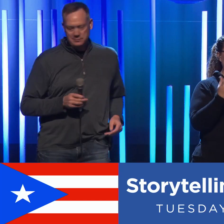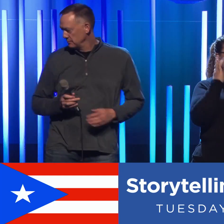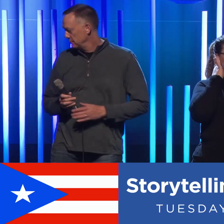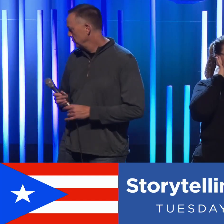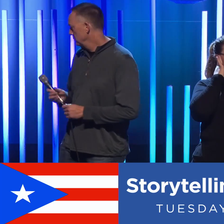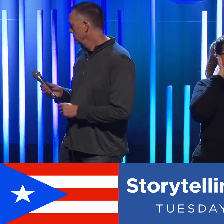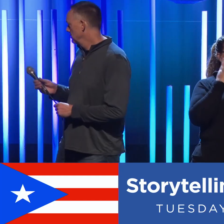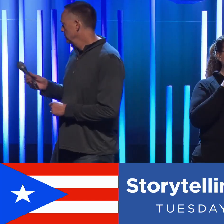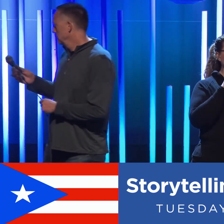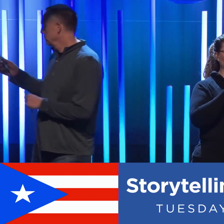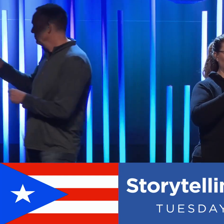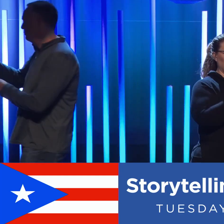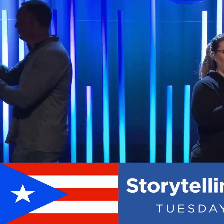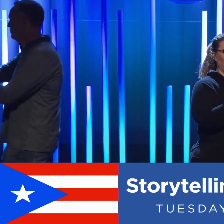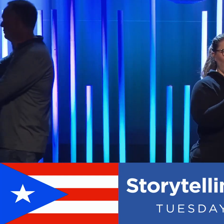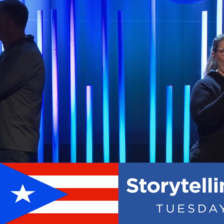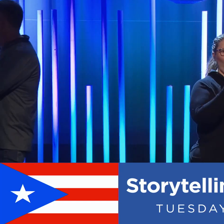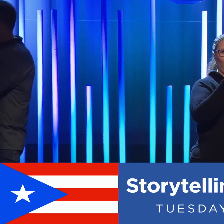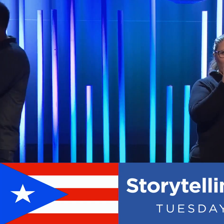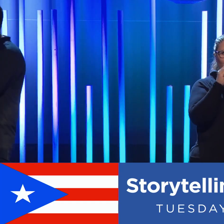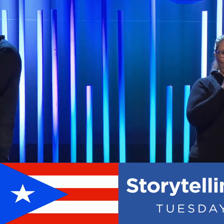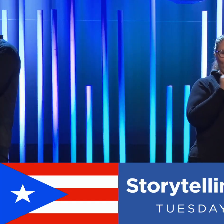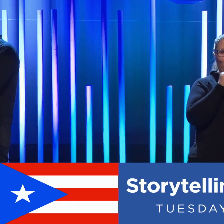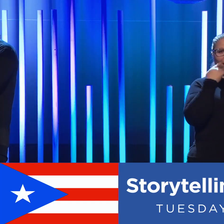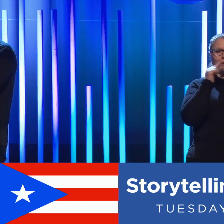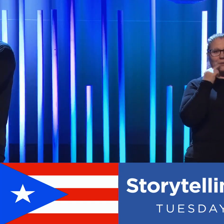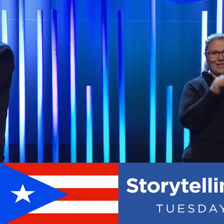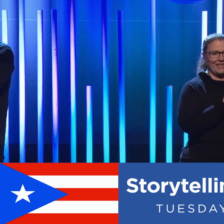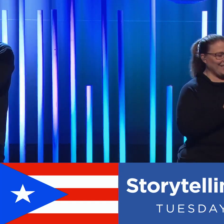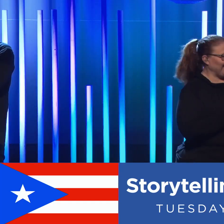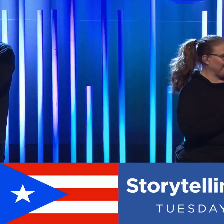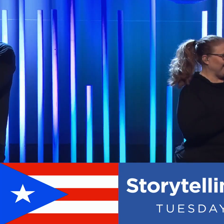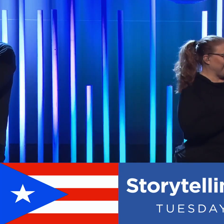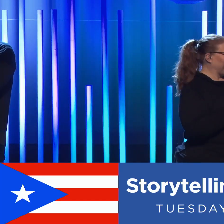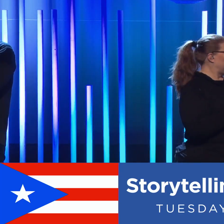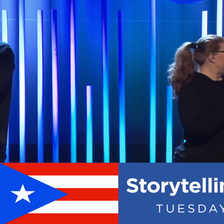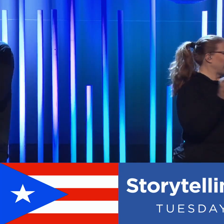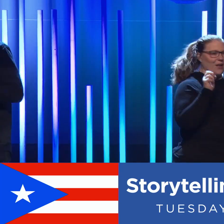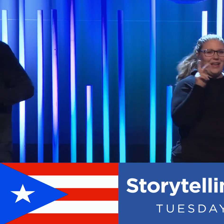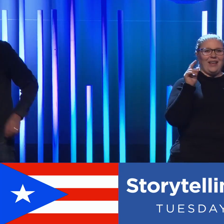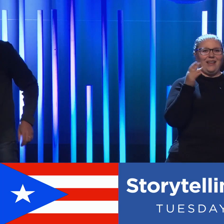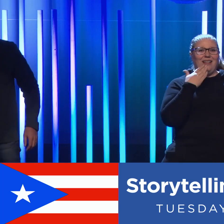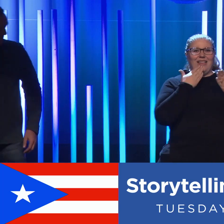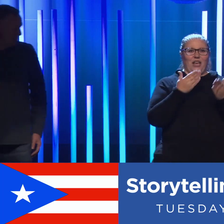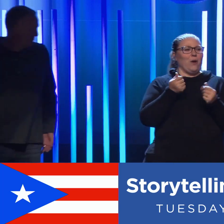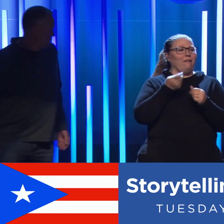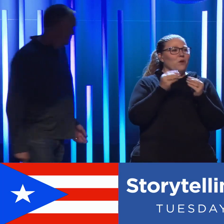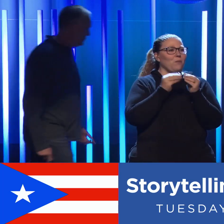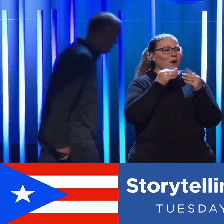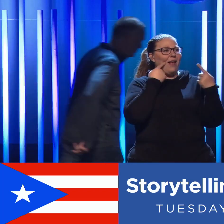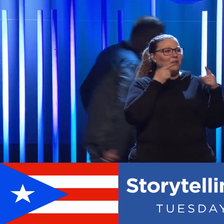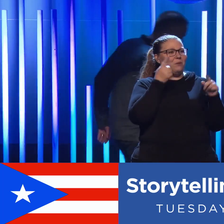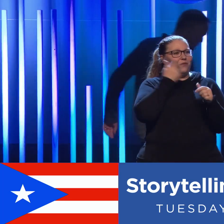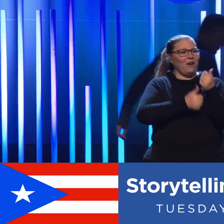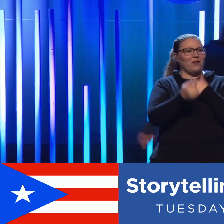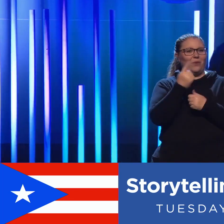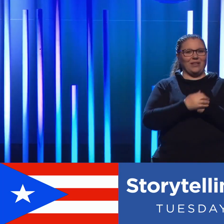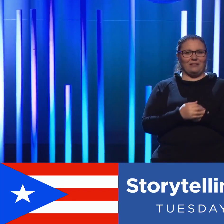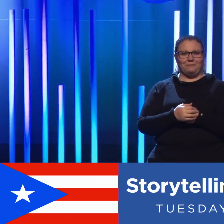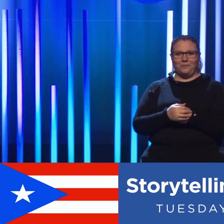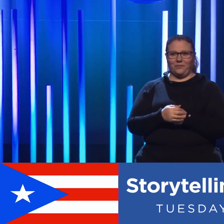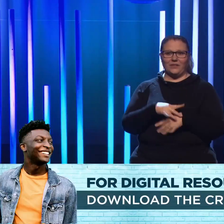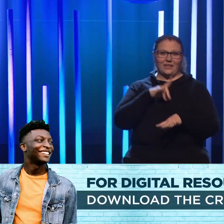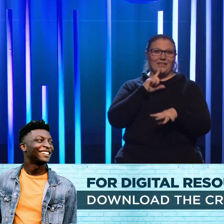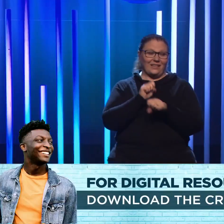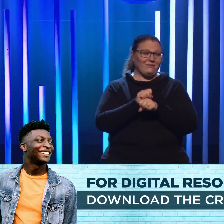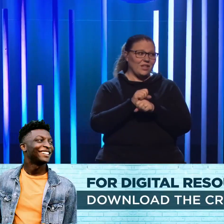great friend, Nicole, for some more announcements. Okay, thank you. So just a couple more announcements for everyone. So you're